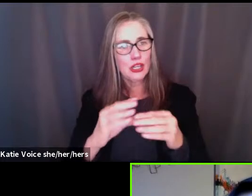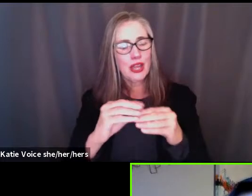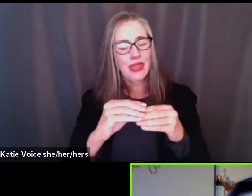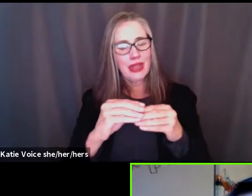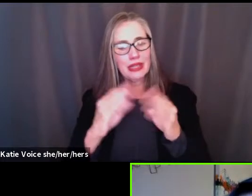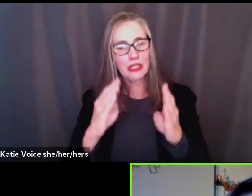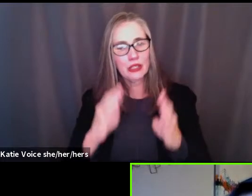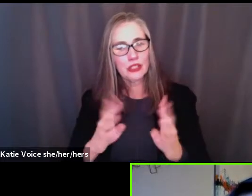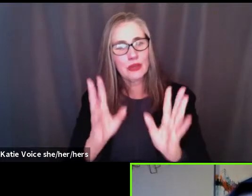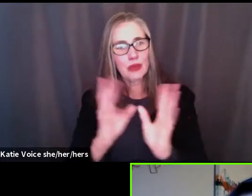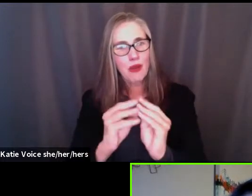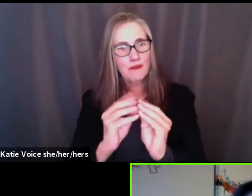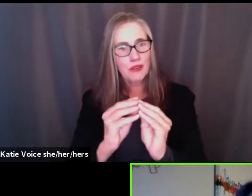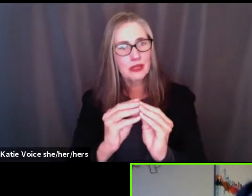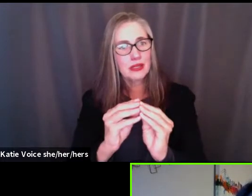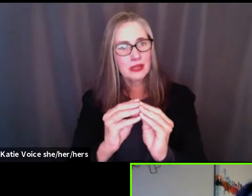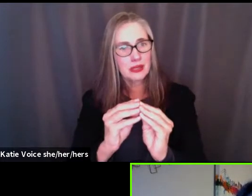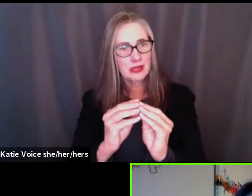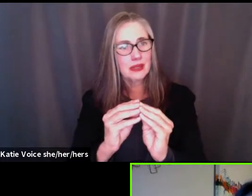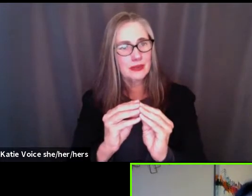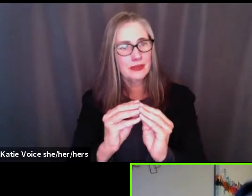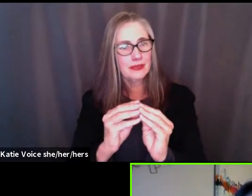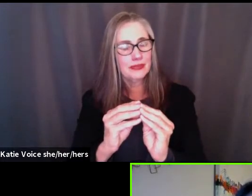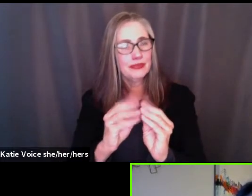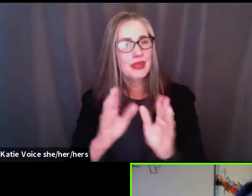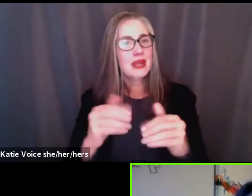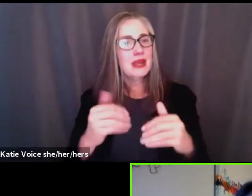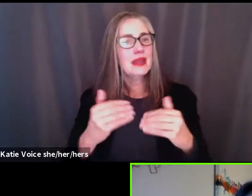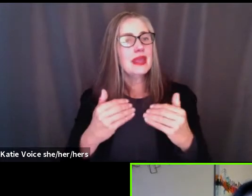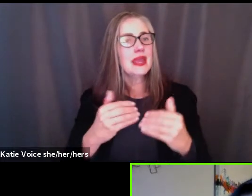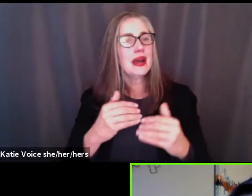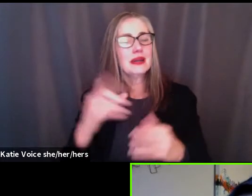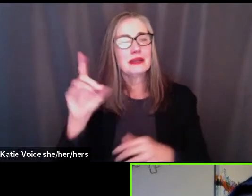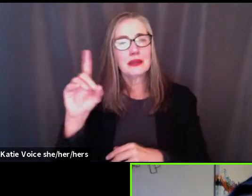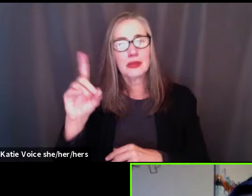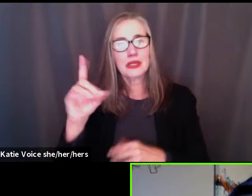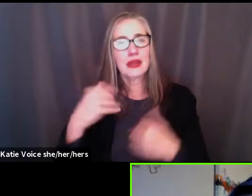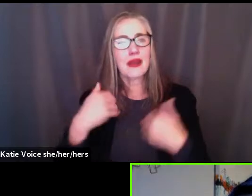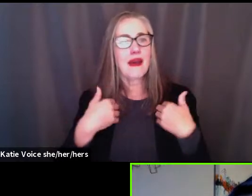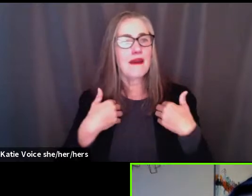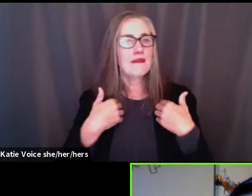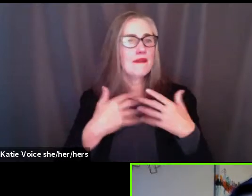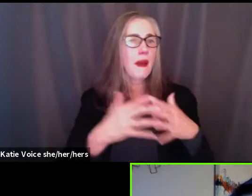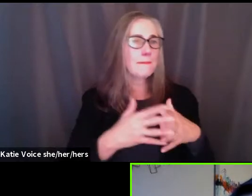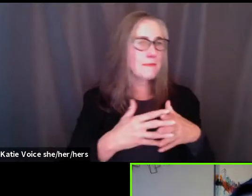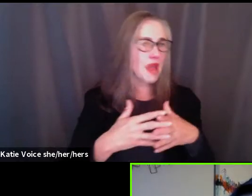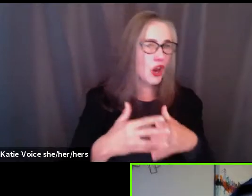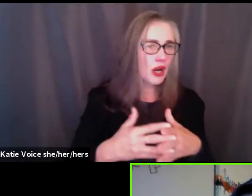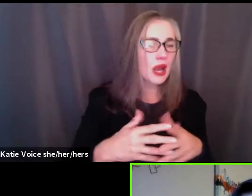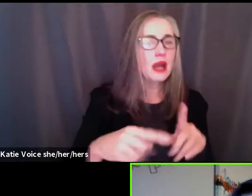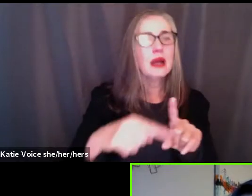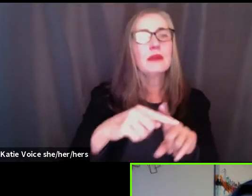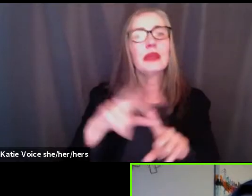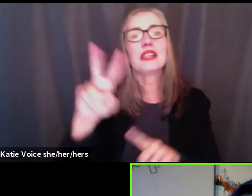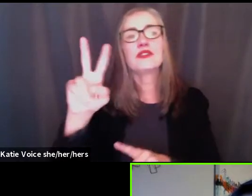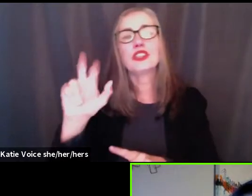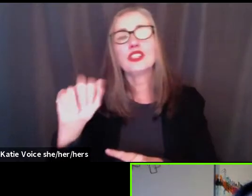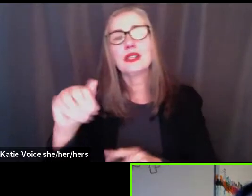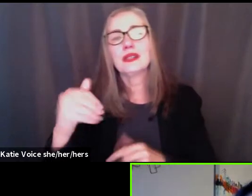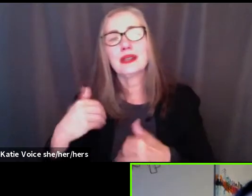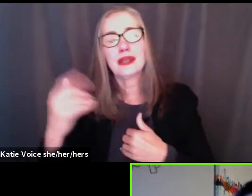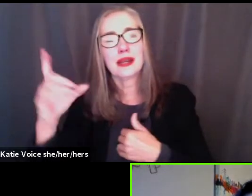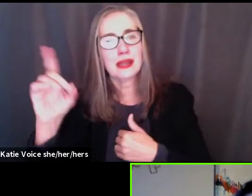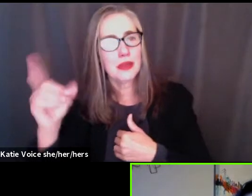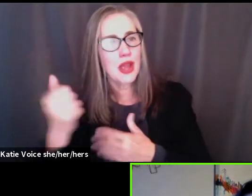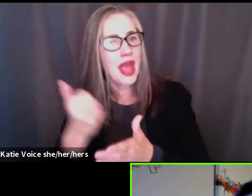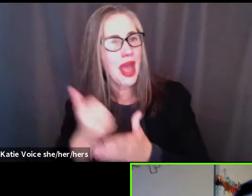have helped the Young Democrats of America and the Virginia Young Democrats with their phone banks for their elections.